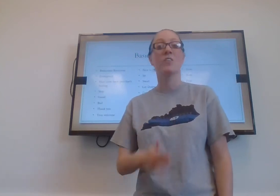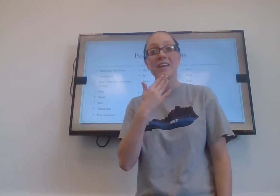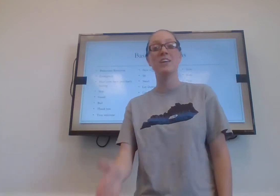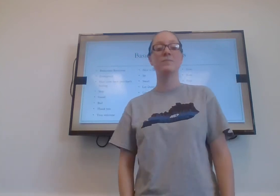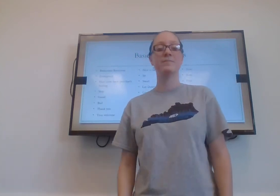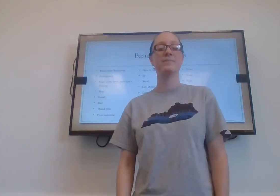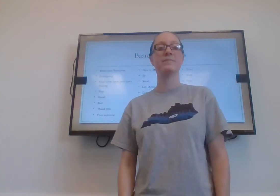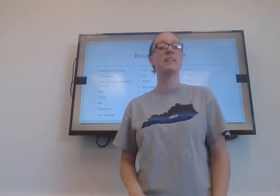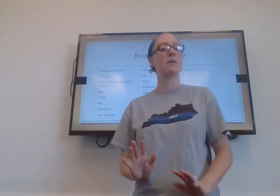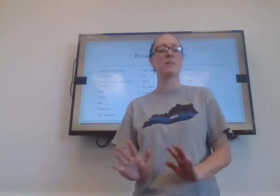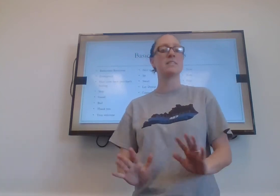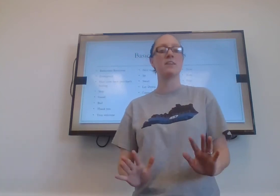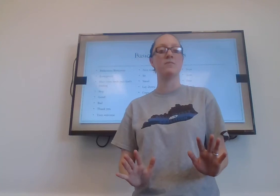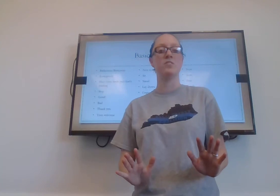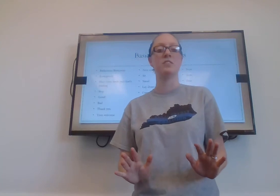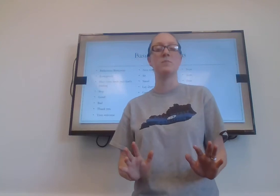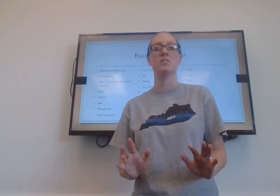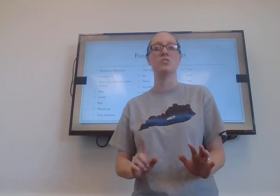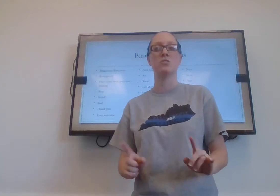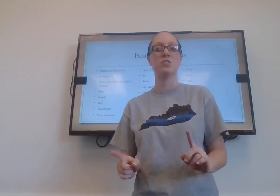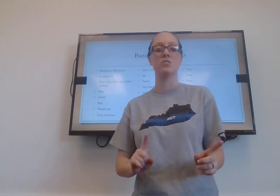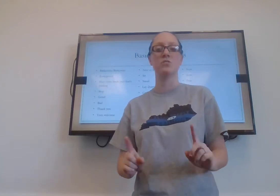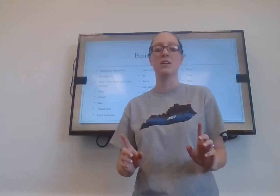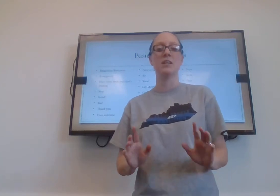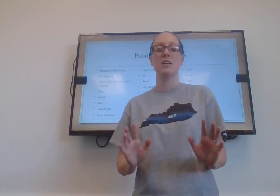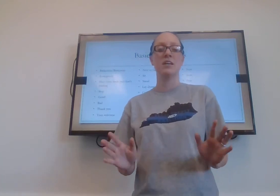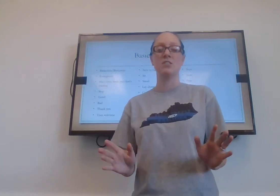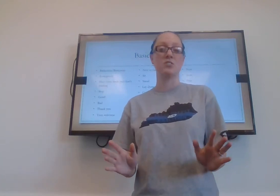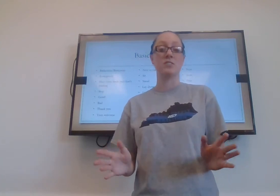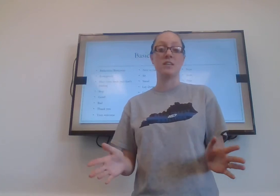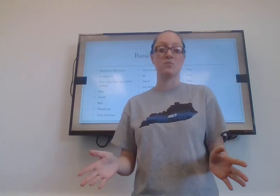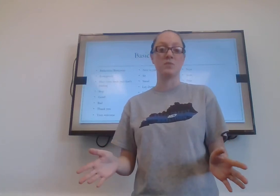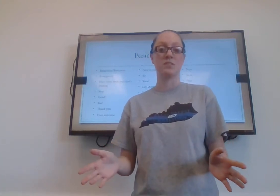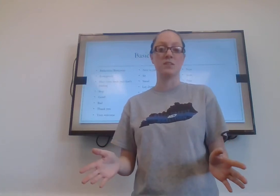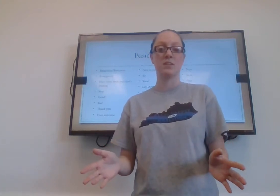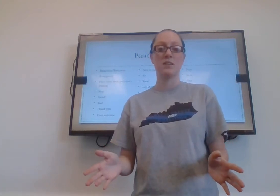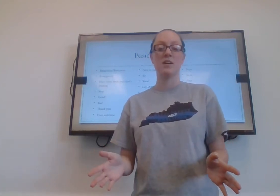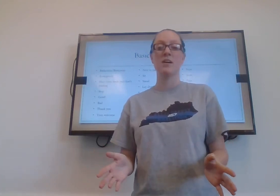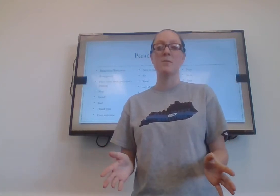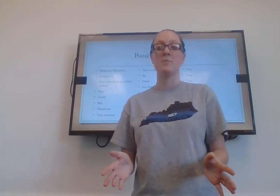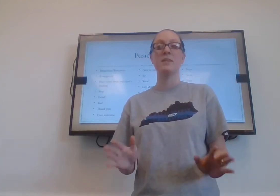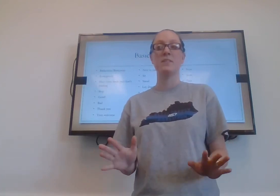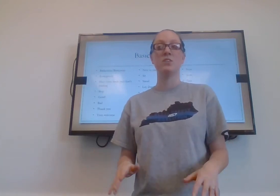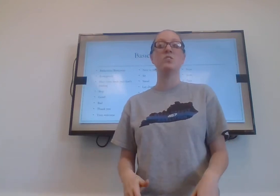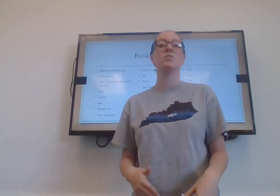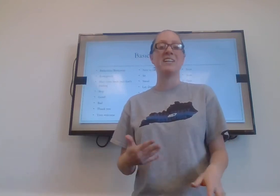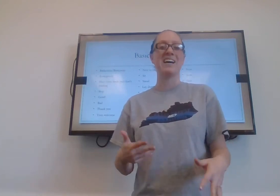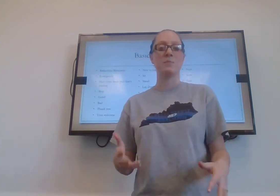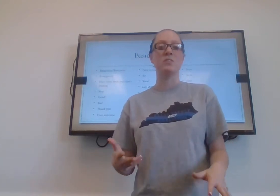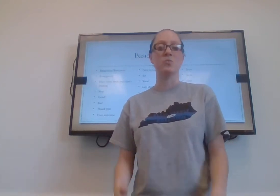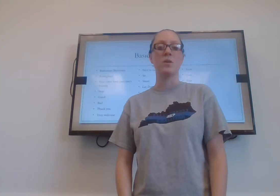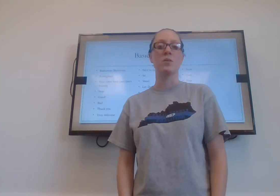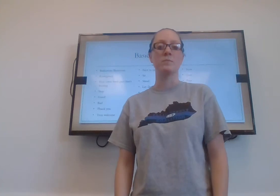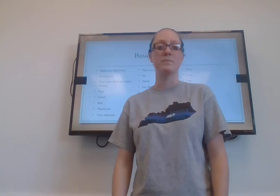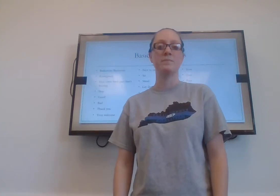thank you. That one gets kind of confusing because you don't know. It just sounds weird. But if they do, that kind of means you're welcome.